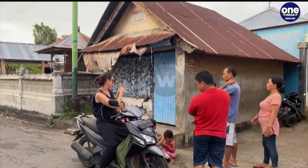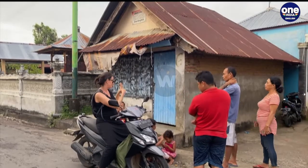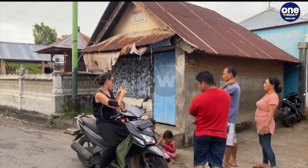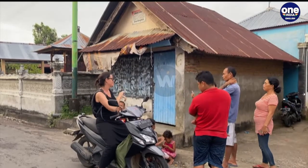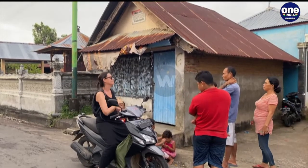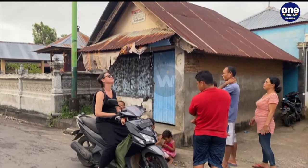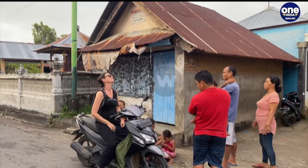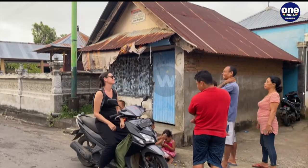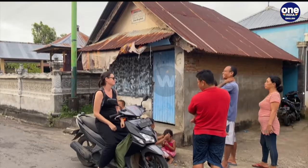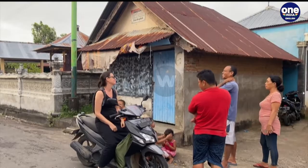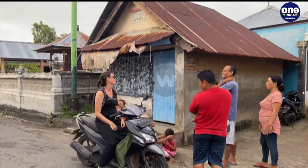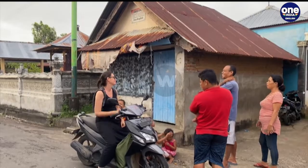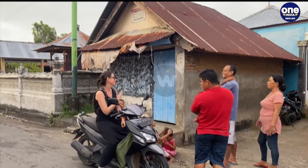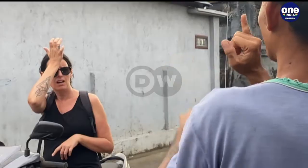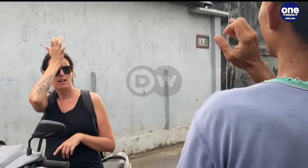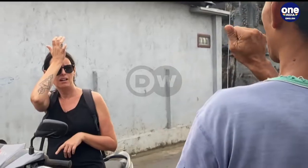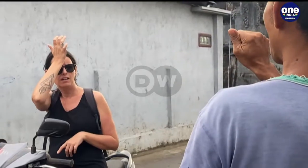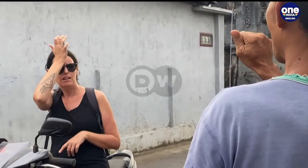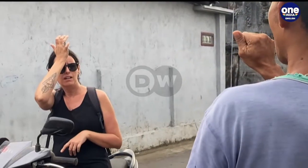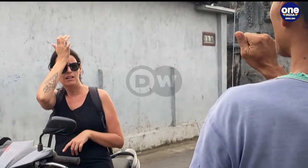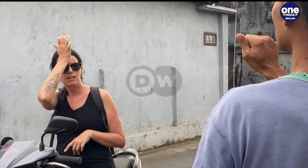And for most, the language has been easy to pick up.